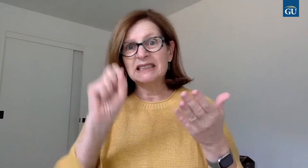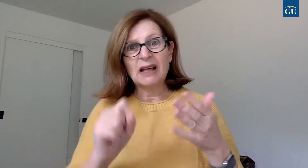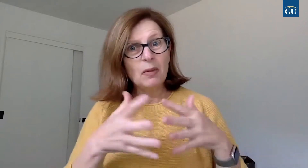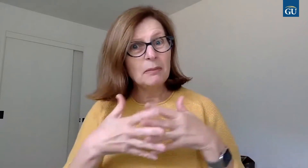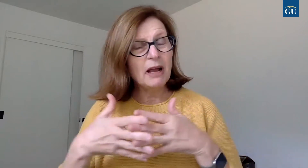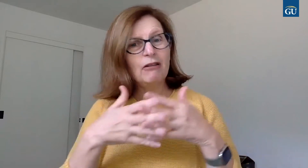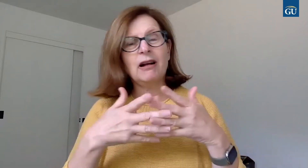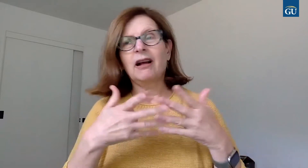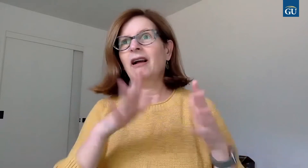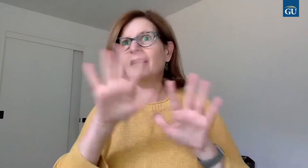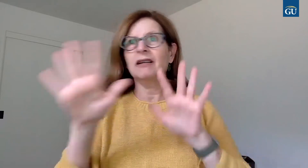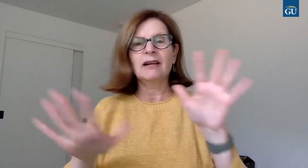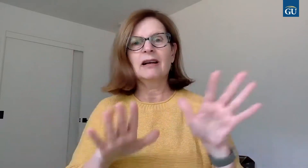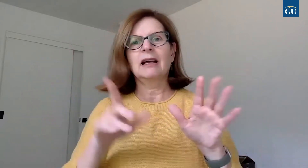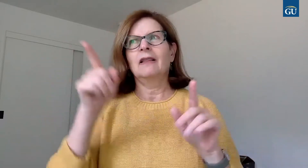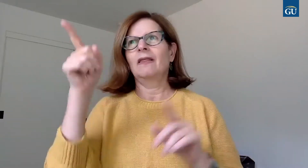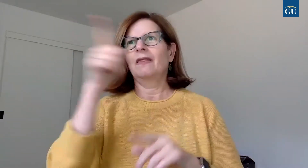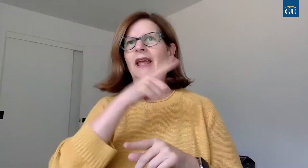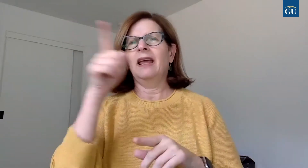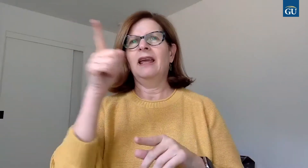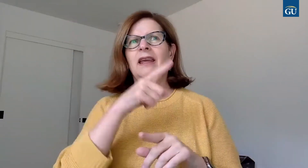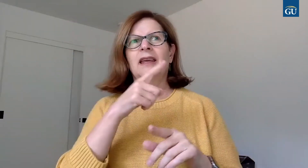even South America.